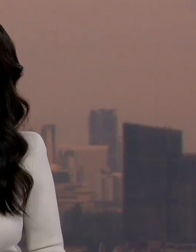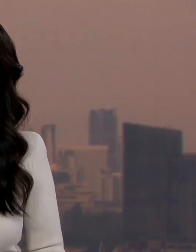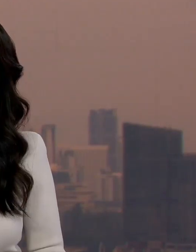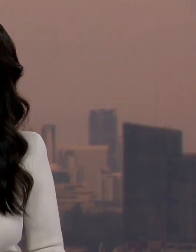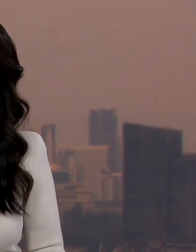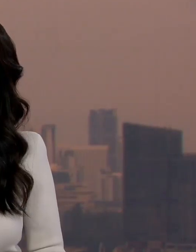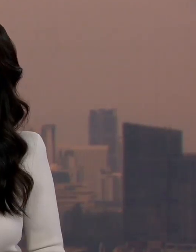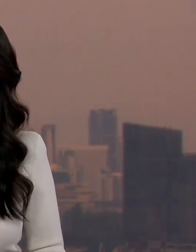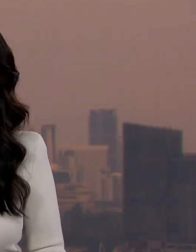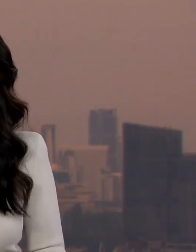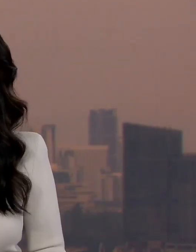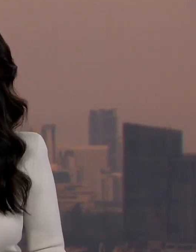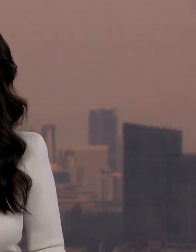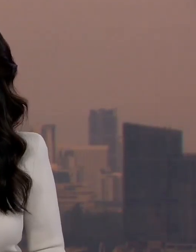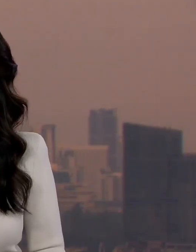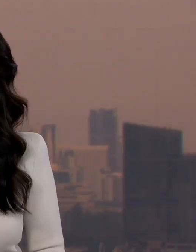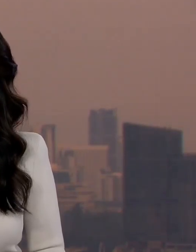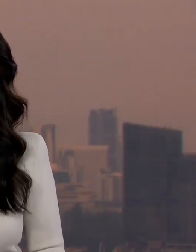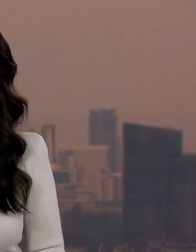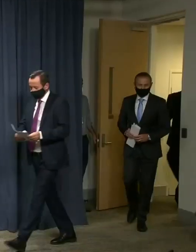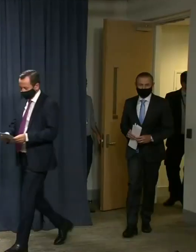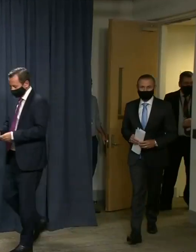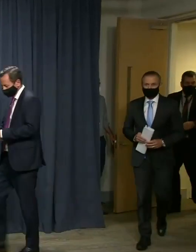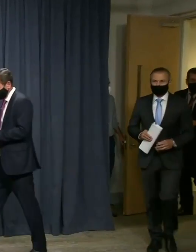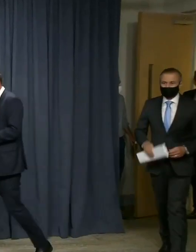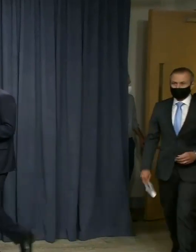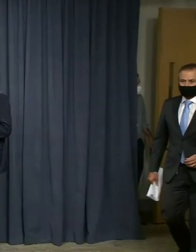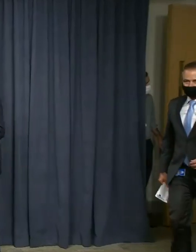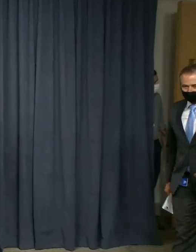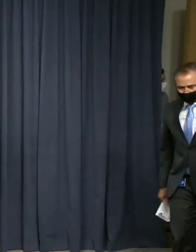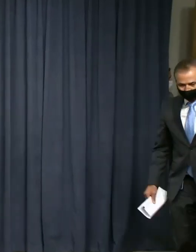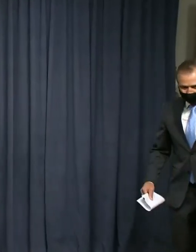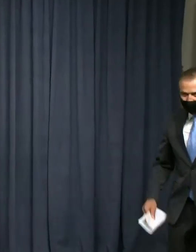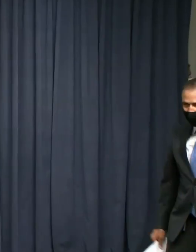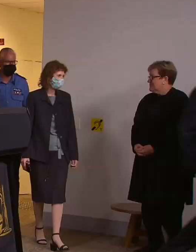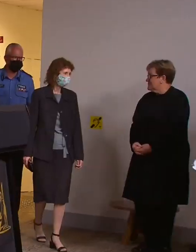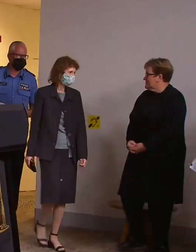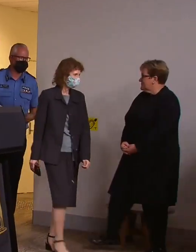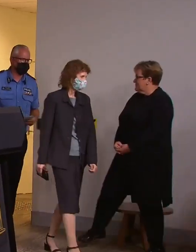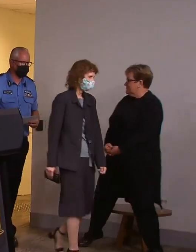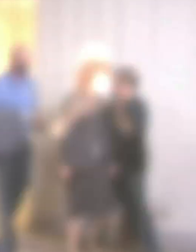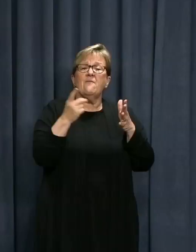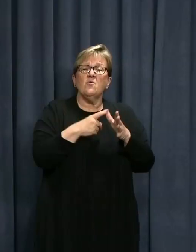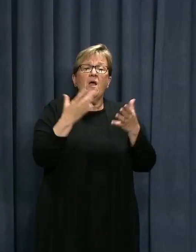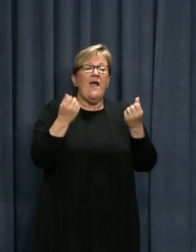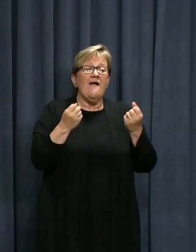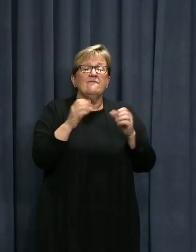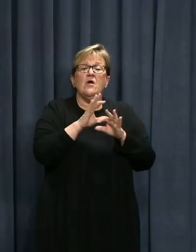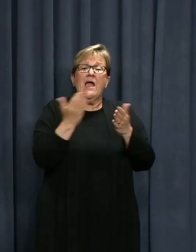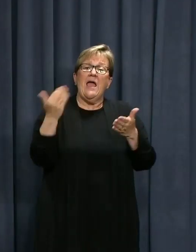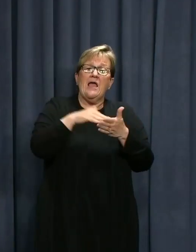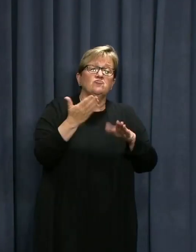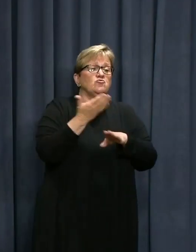potent UK strain of COVID-19. First the good news about our lockdown. No